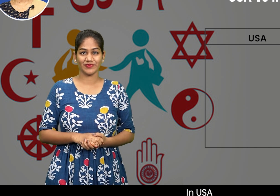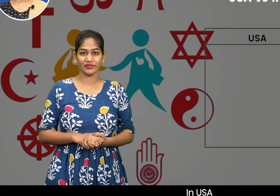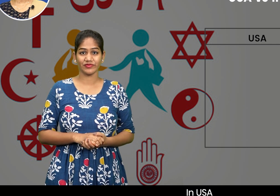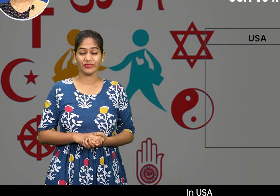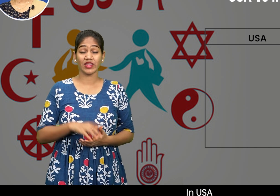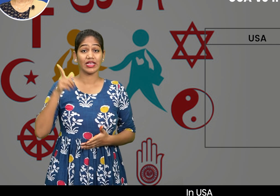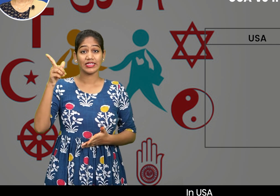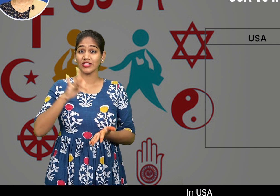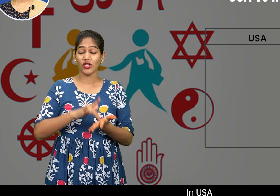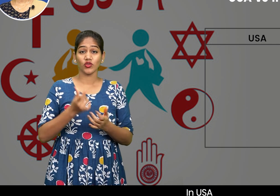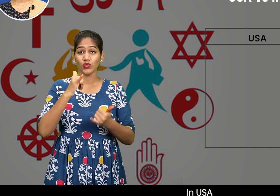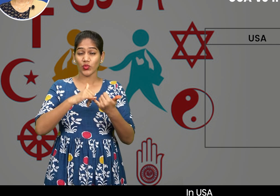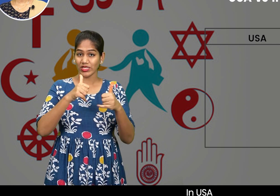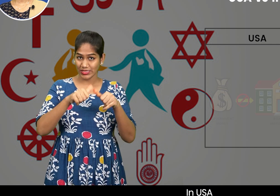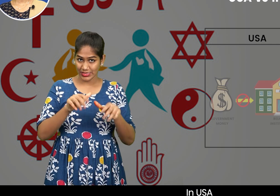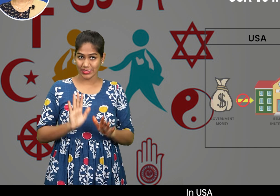In USA,